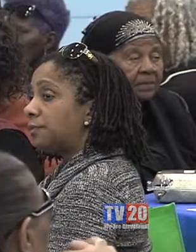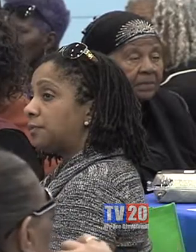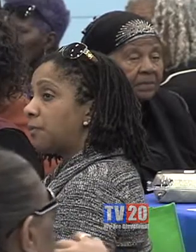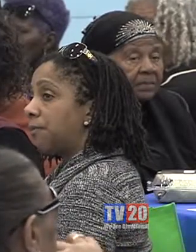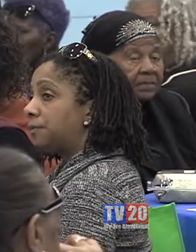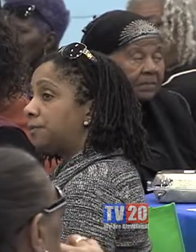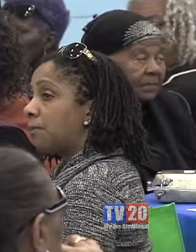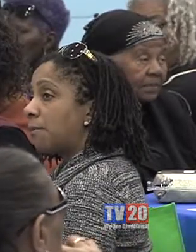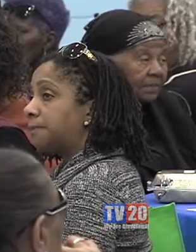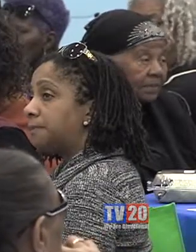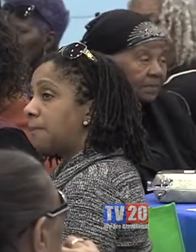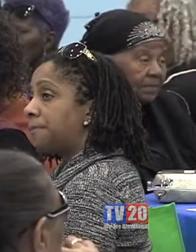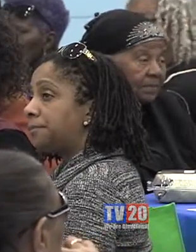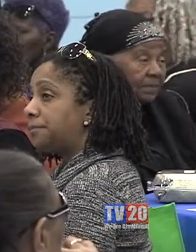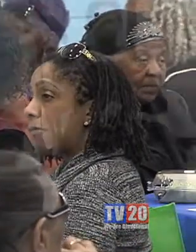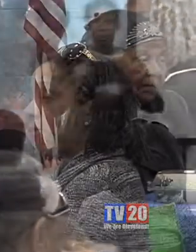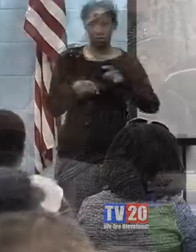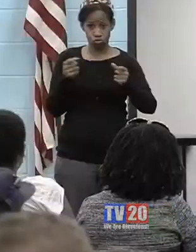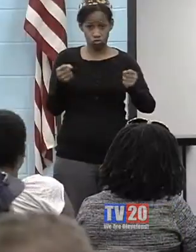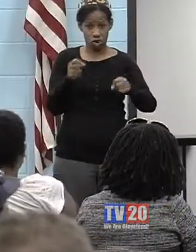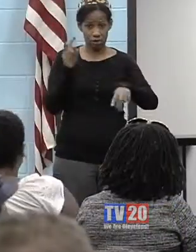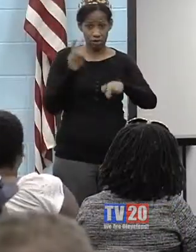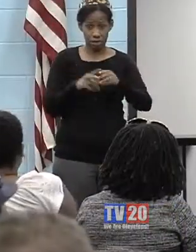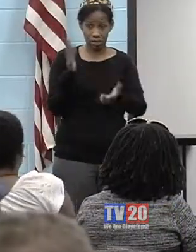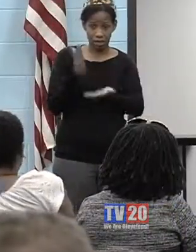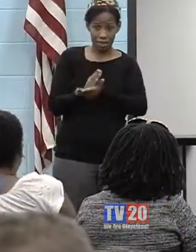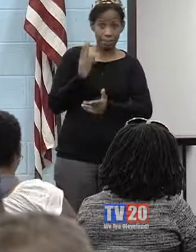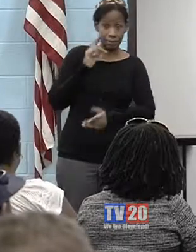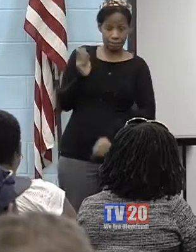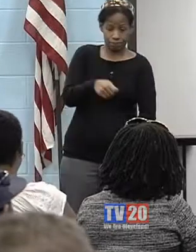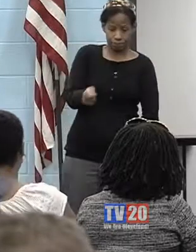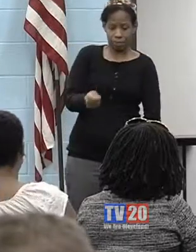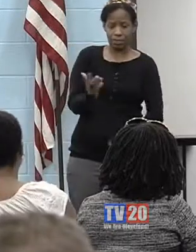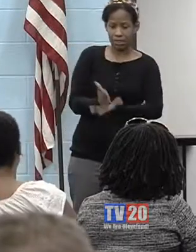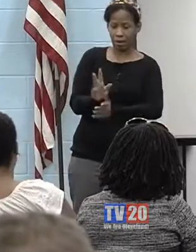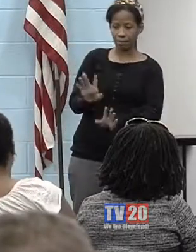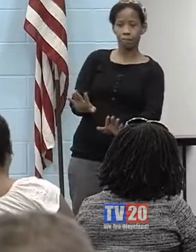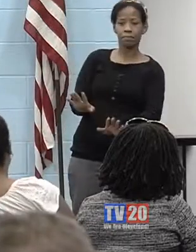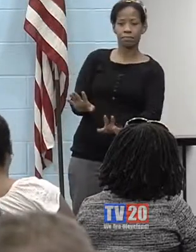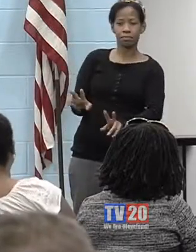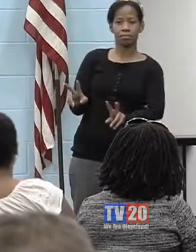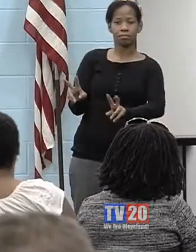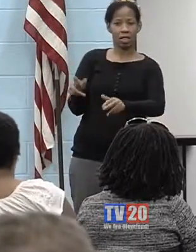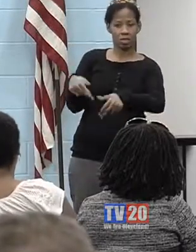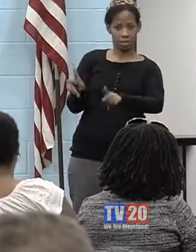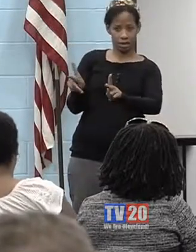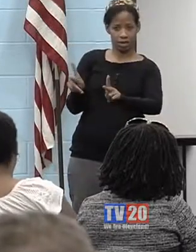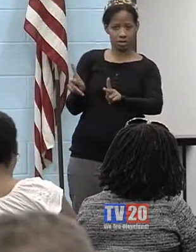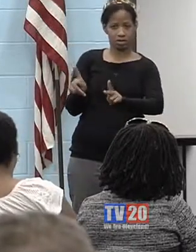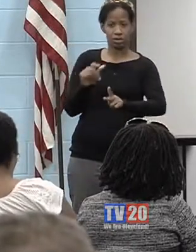tip. No person other than a blind person while on any public highway, street, or thoroughfare shall carry a white cane